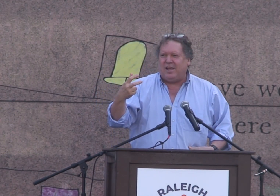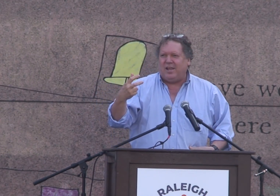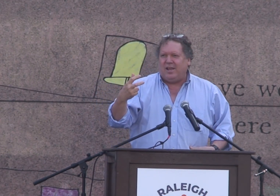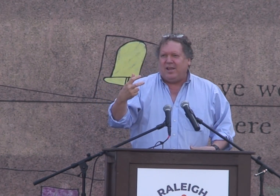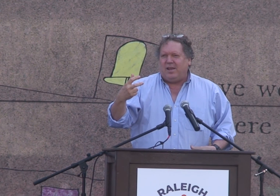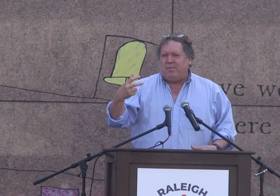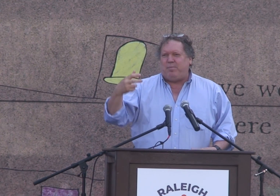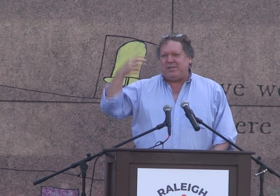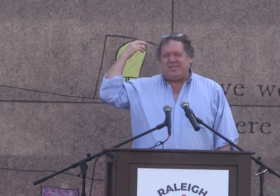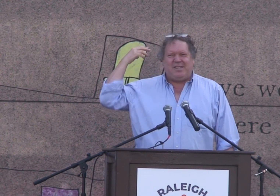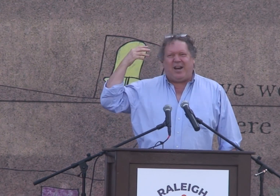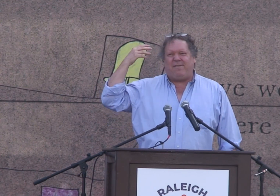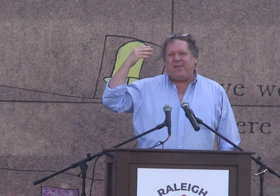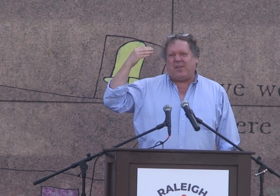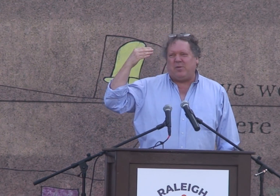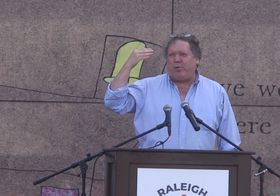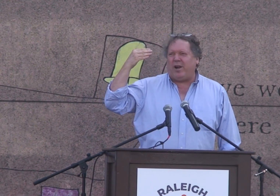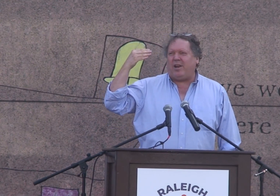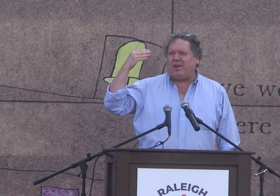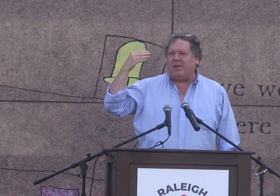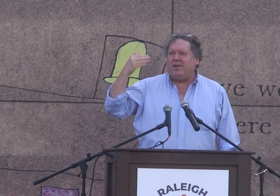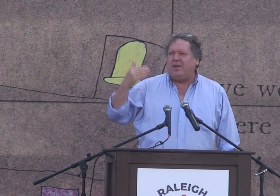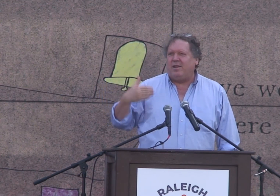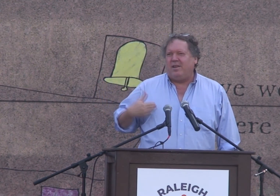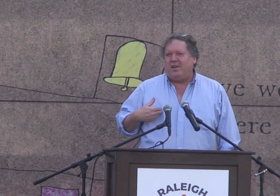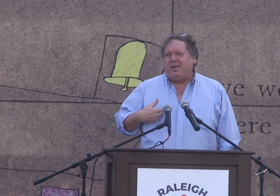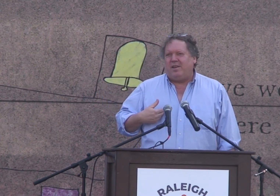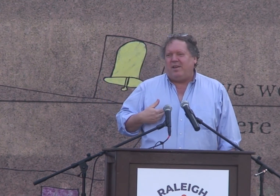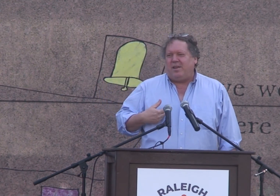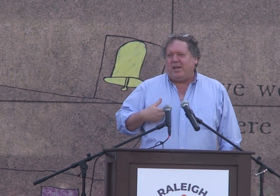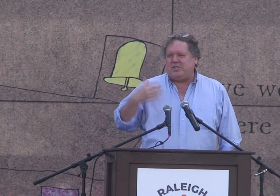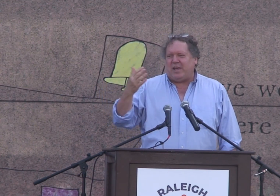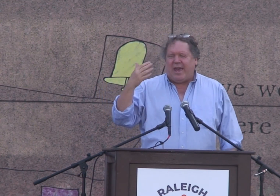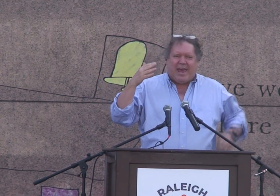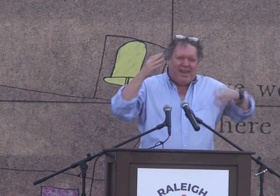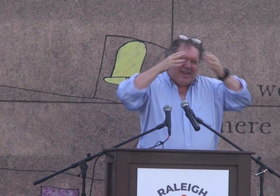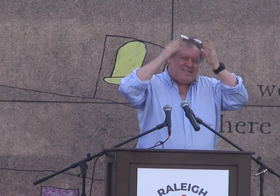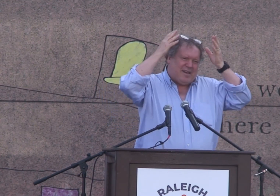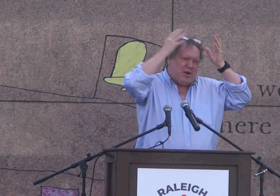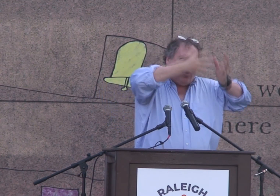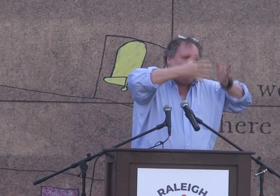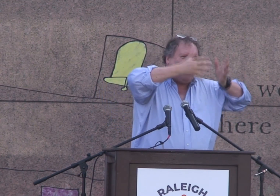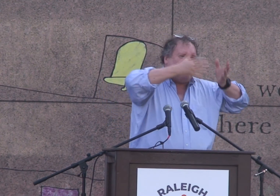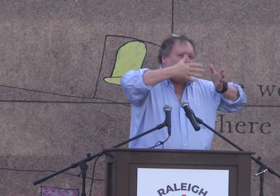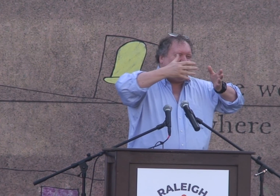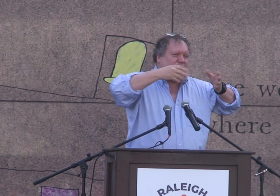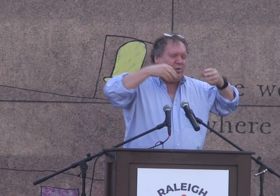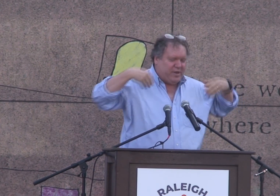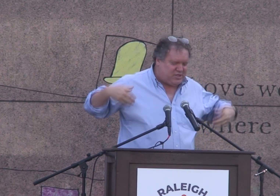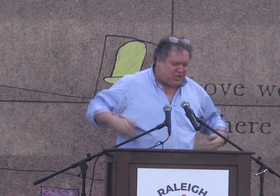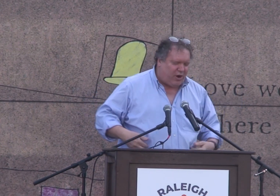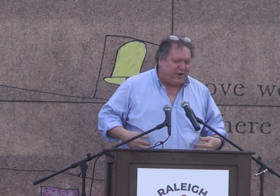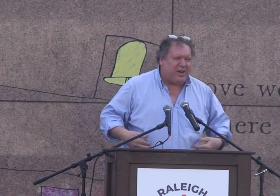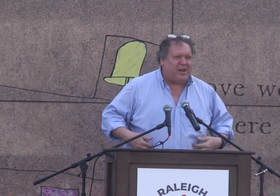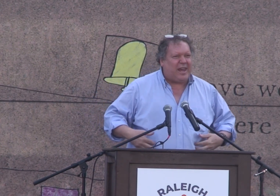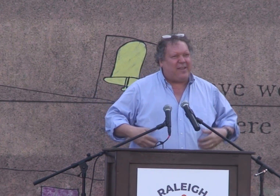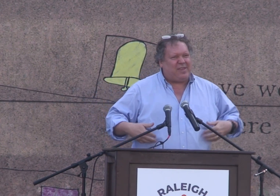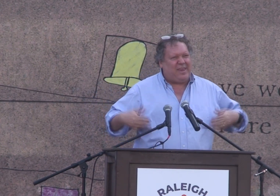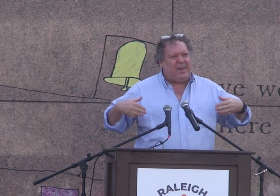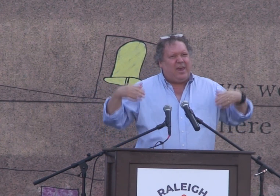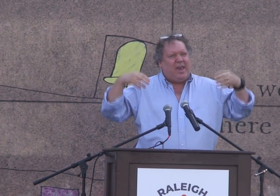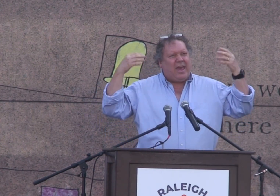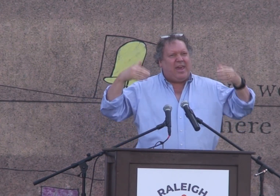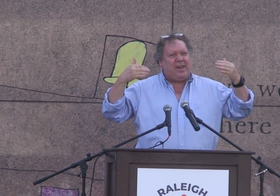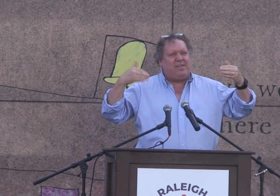intestine but does not affect the brain? It's an opioid molecule that's targeted